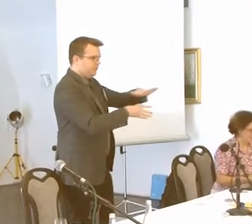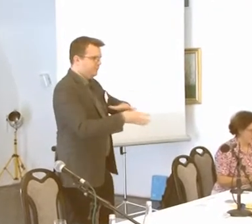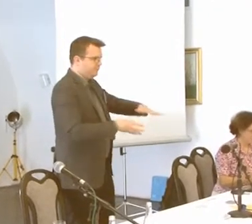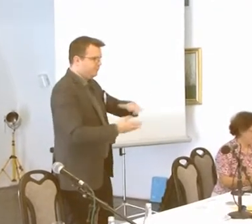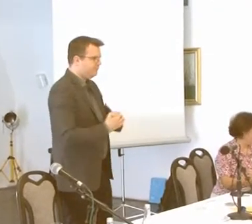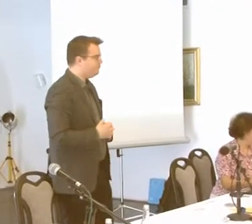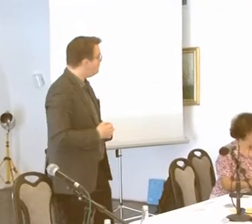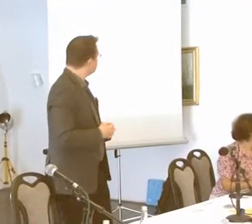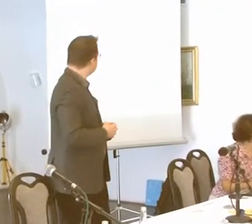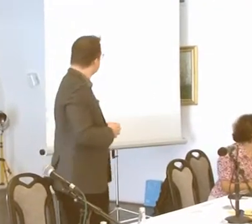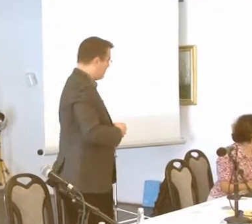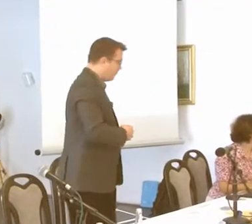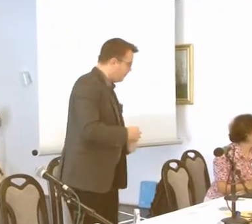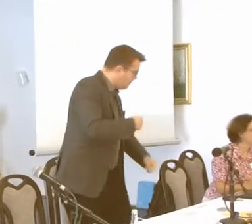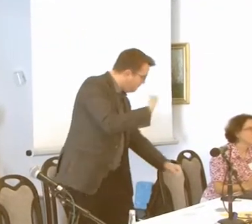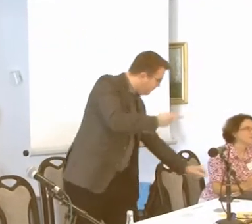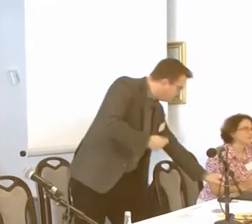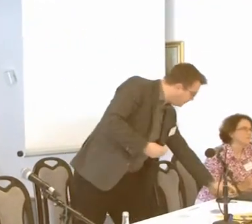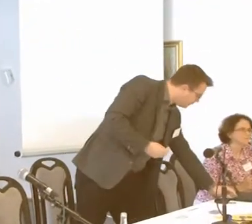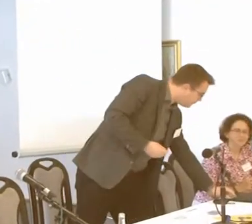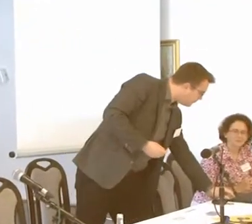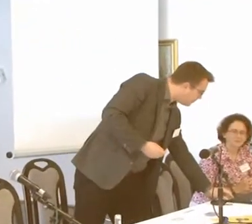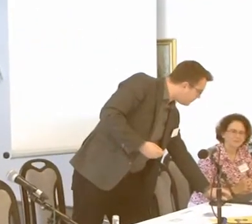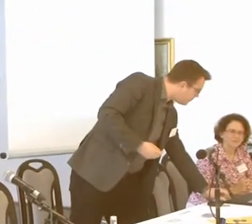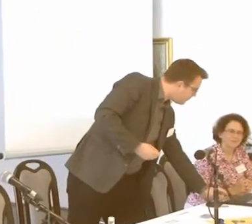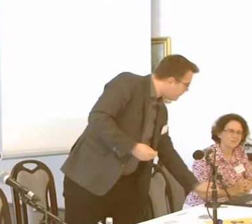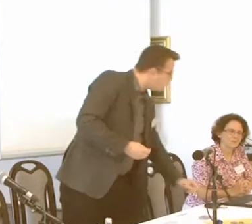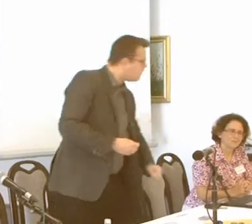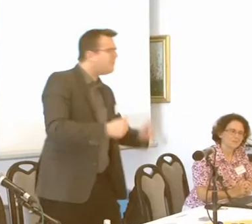crisis management situation in Denmark for deaf people.